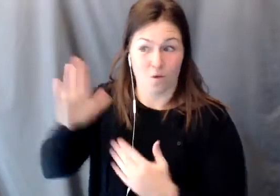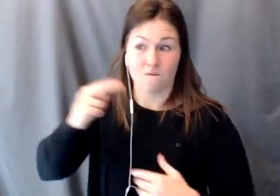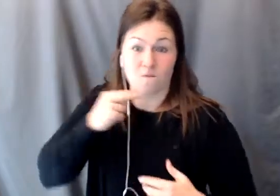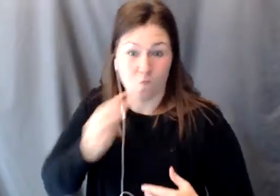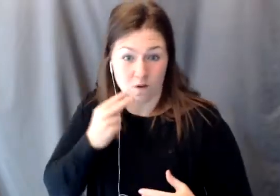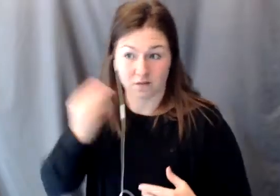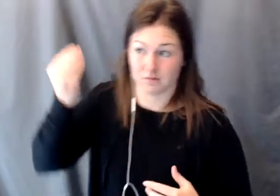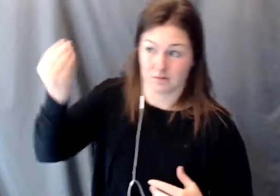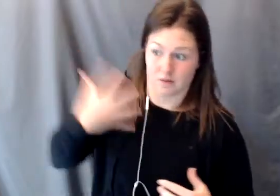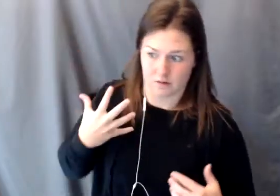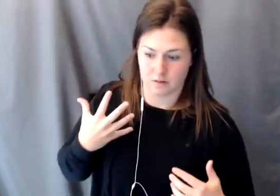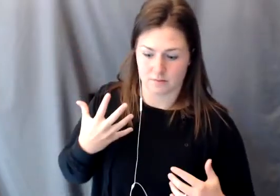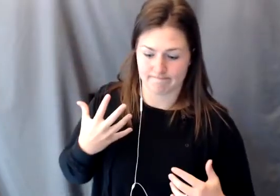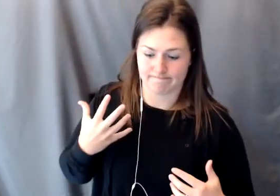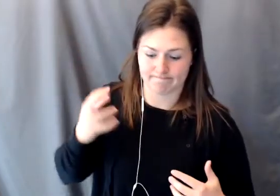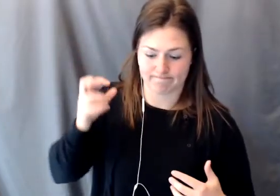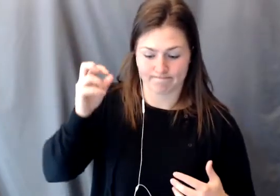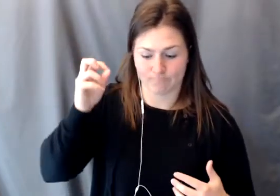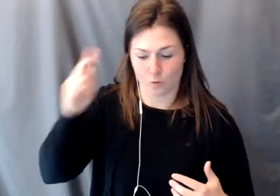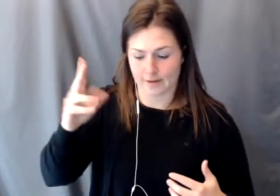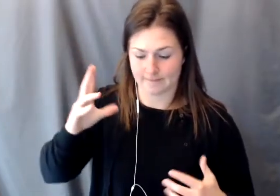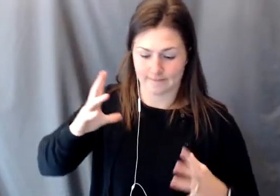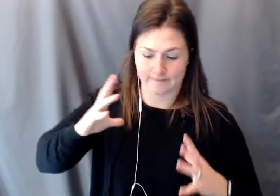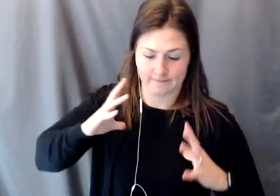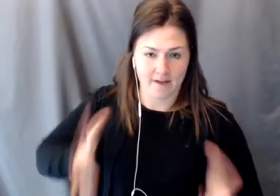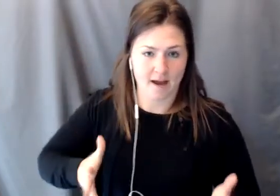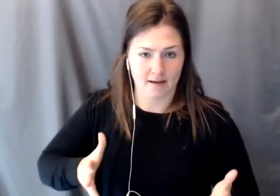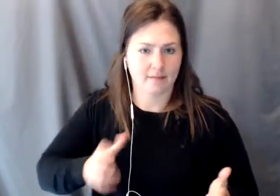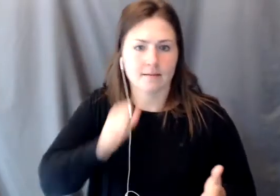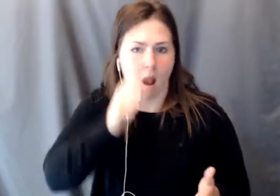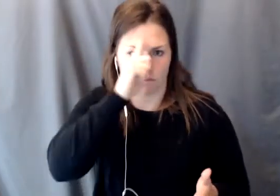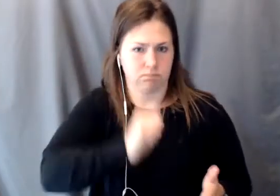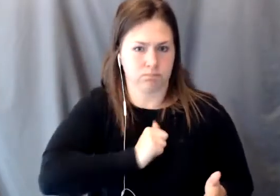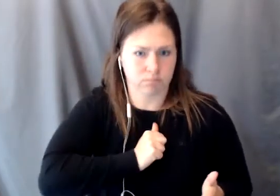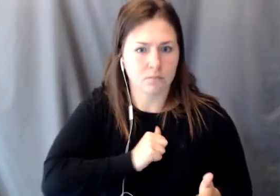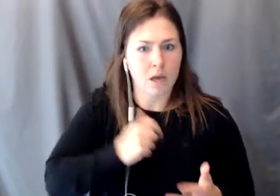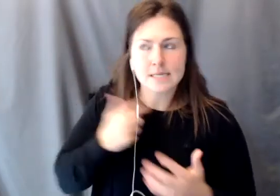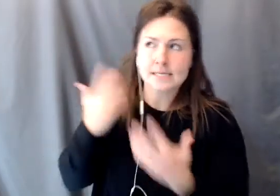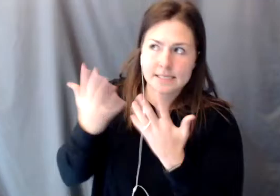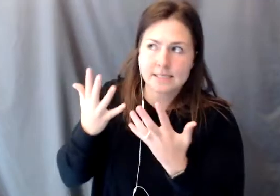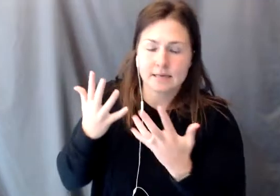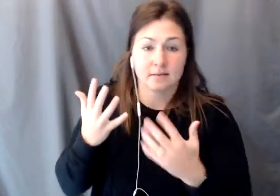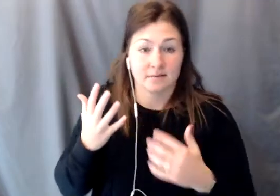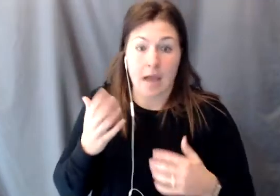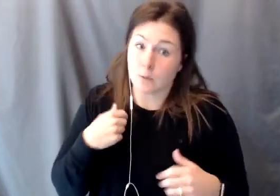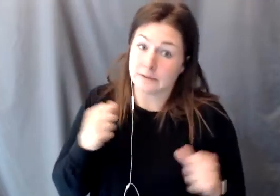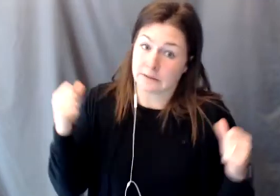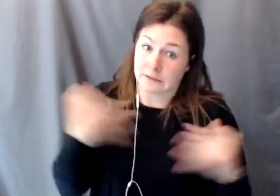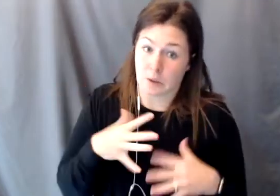letting somebody else rearrange my perception, I was scared I was going to drink again. To tell you